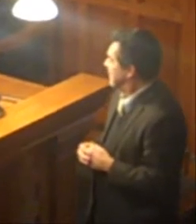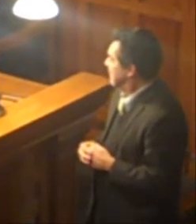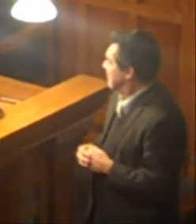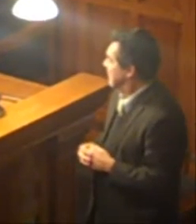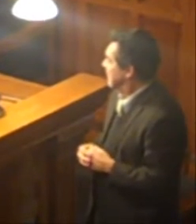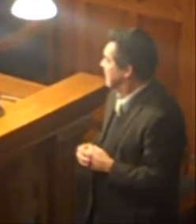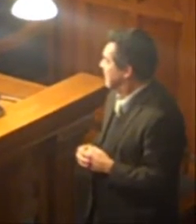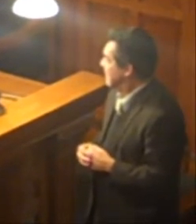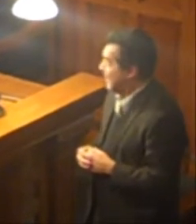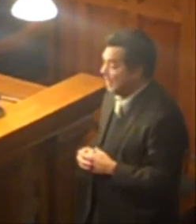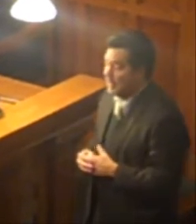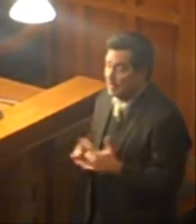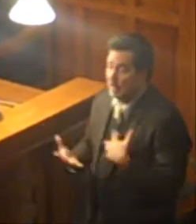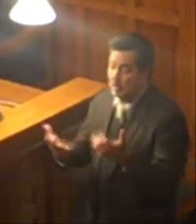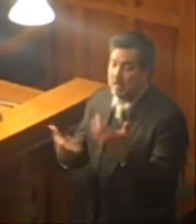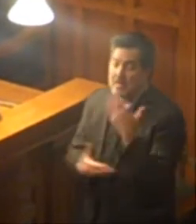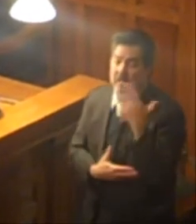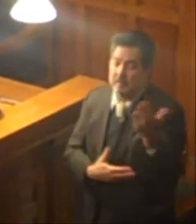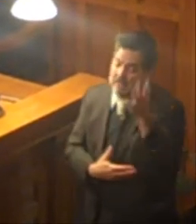I want to thank my dad.